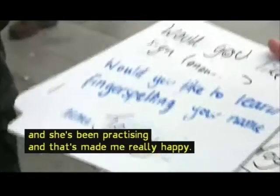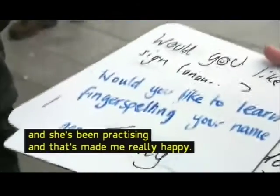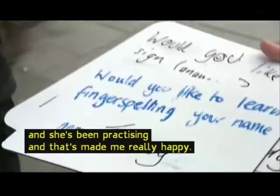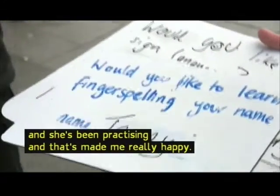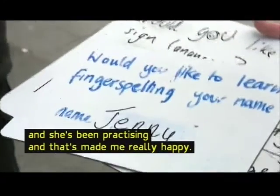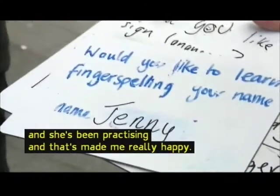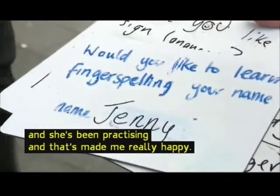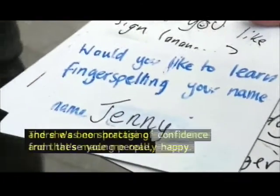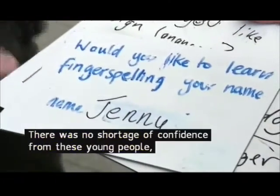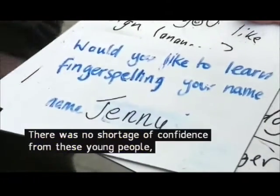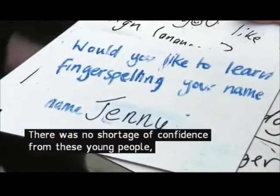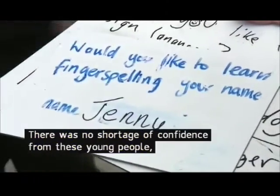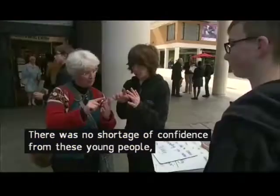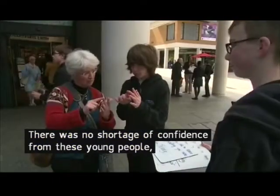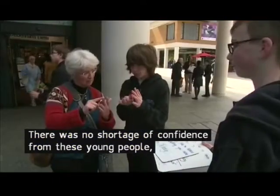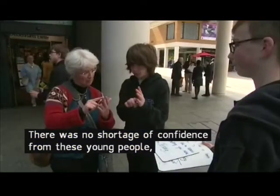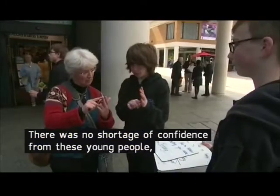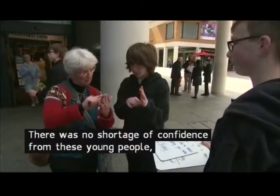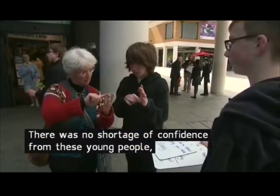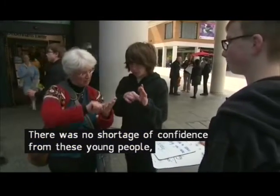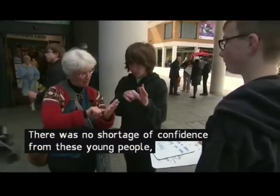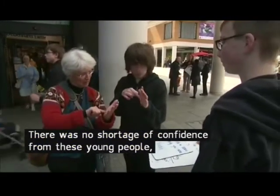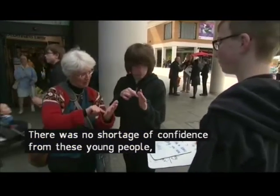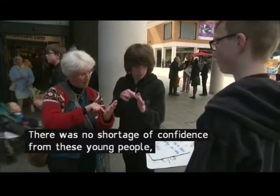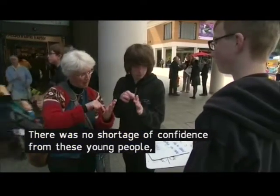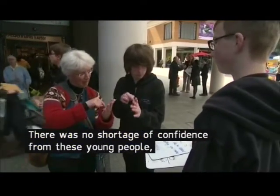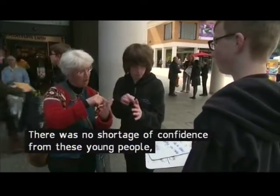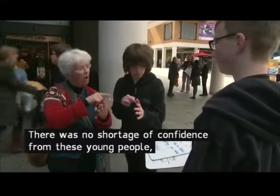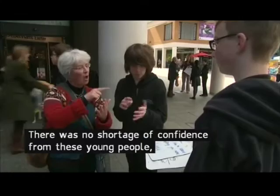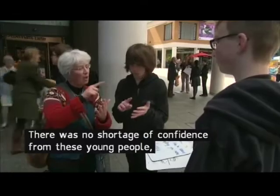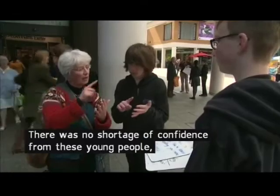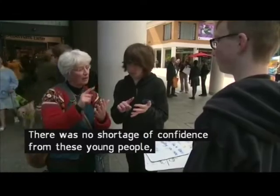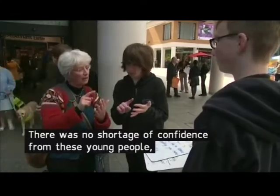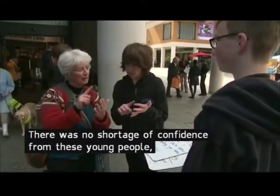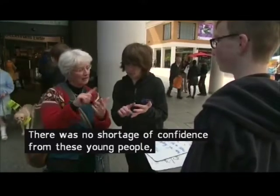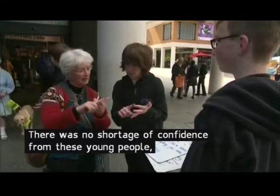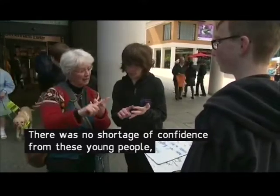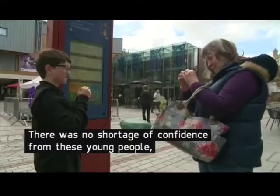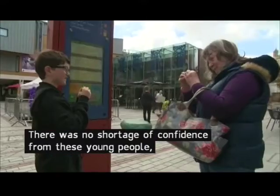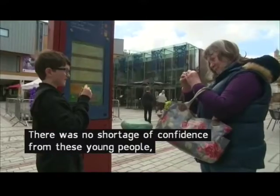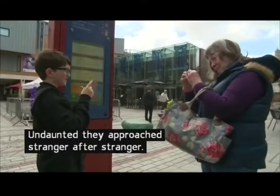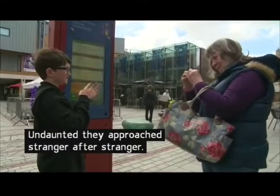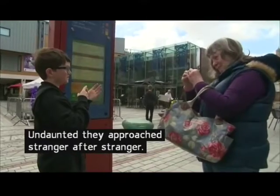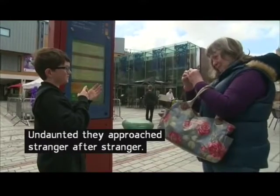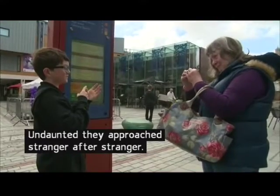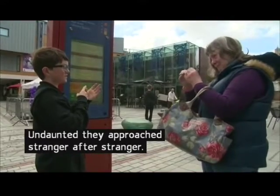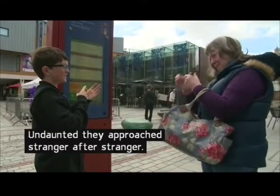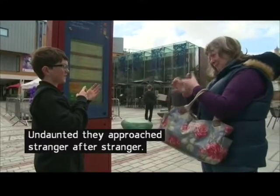was no shortage of confidence from these young people. Undaunted, they approached stranger after stranger. So you've just